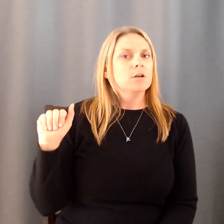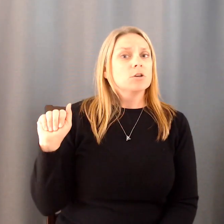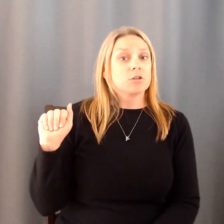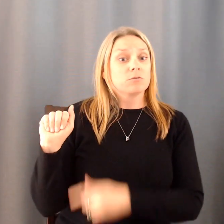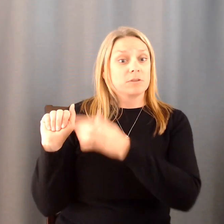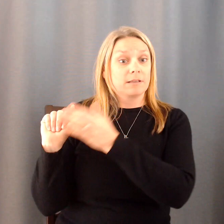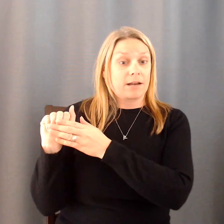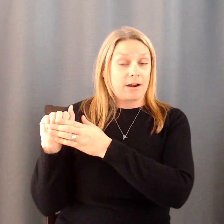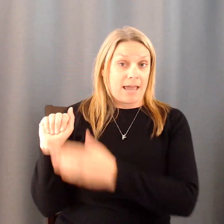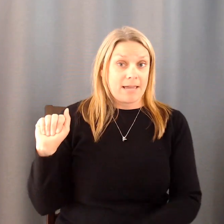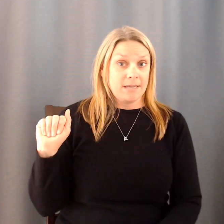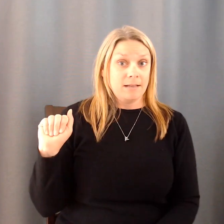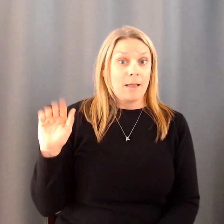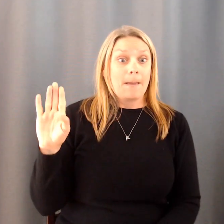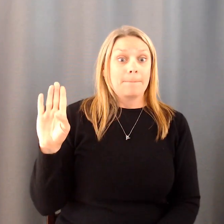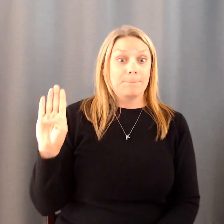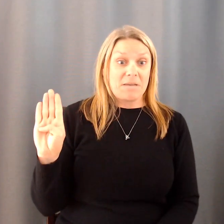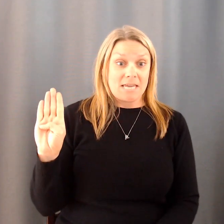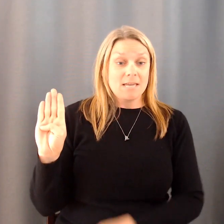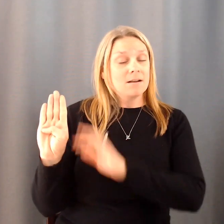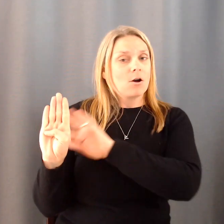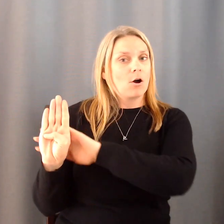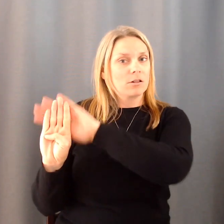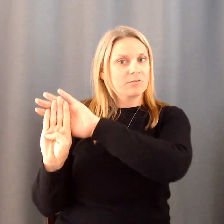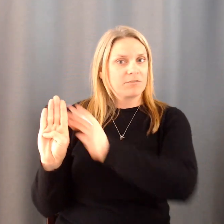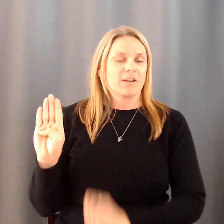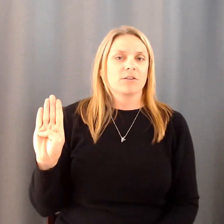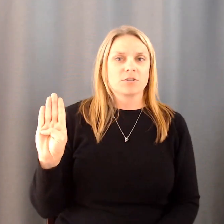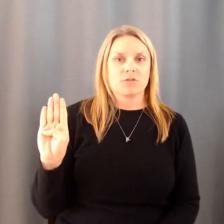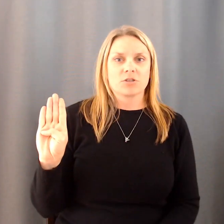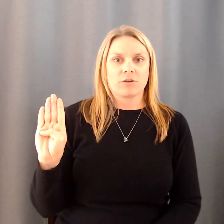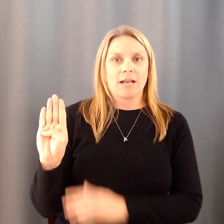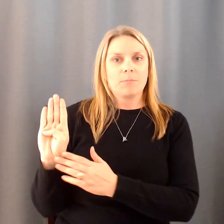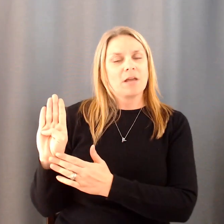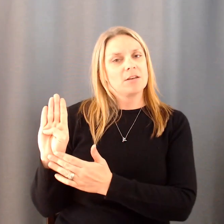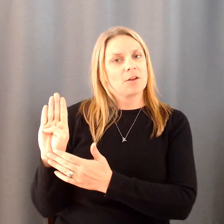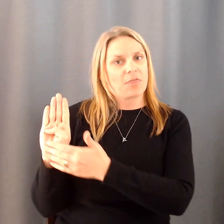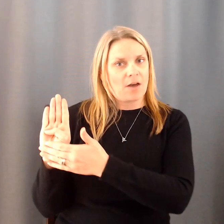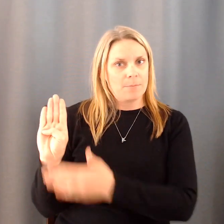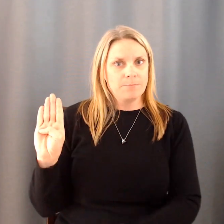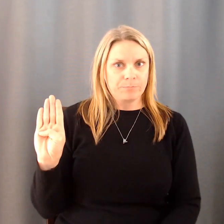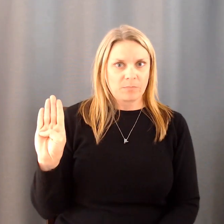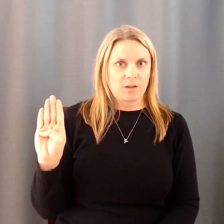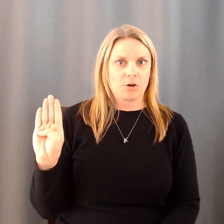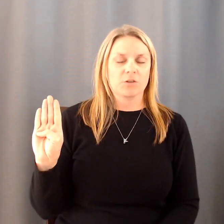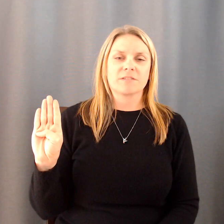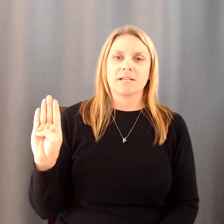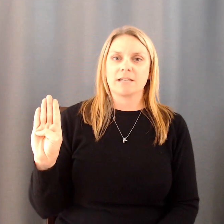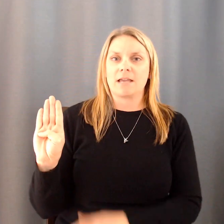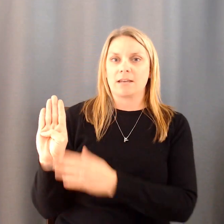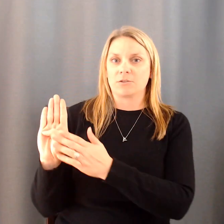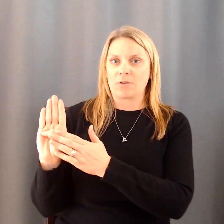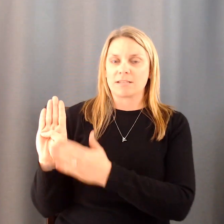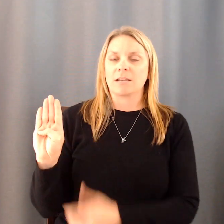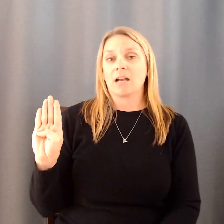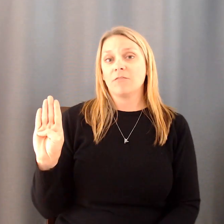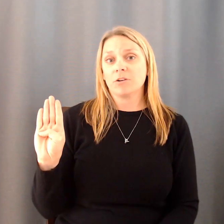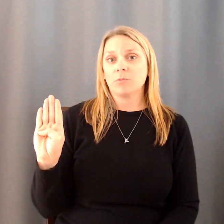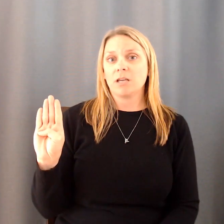So the letter A, B, all of your fingers go straight up, and your thumb curves in and is resting comfortably